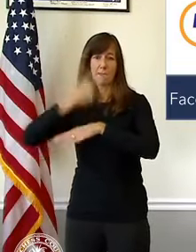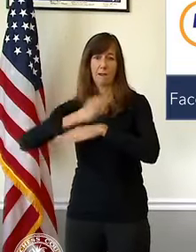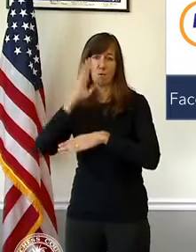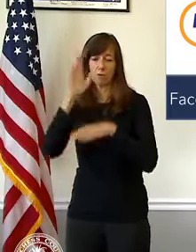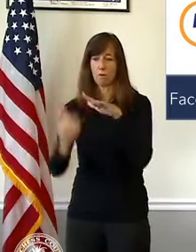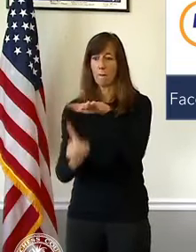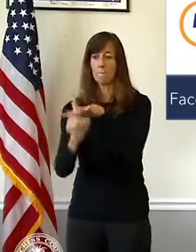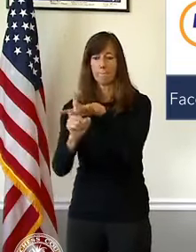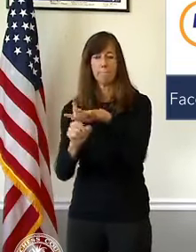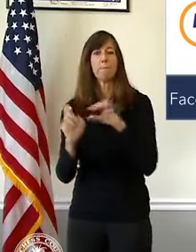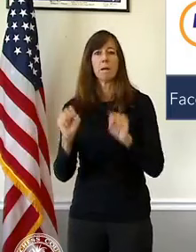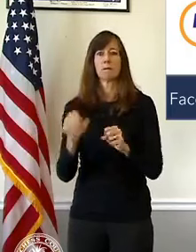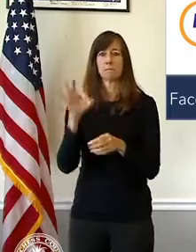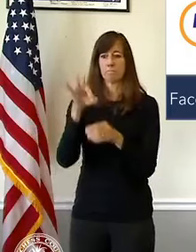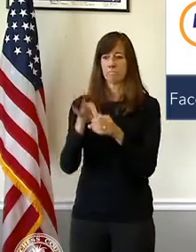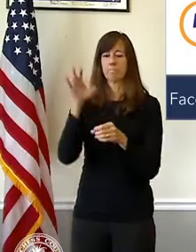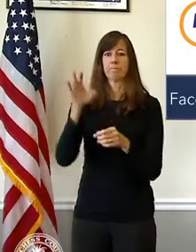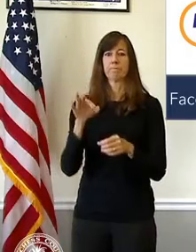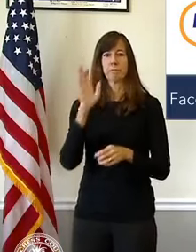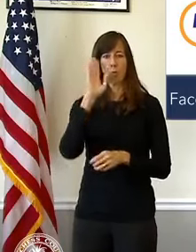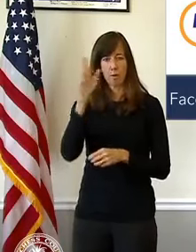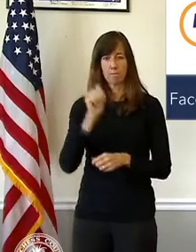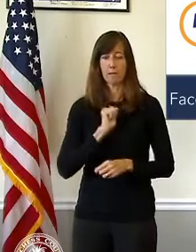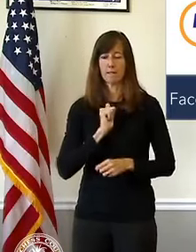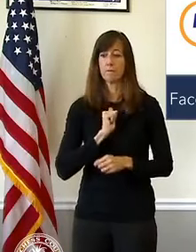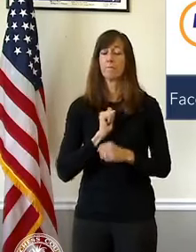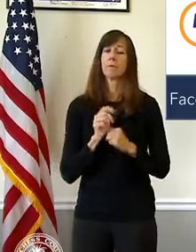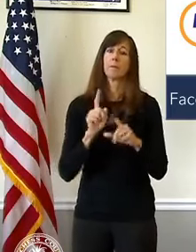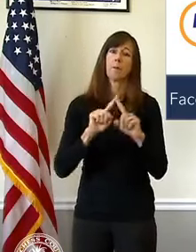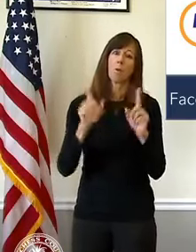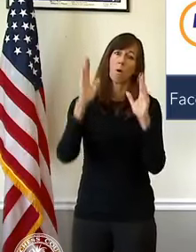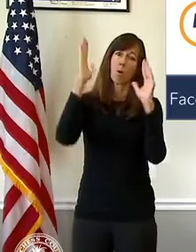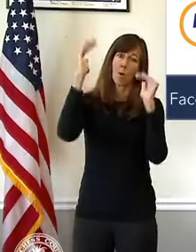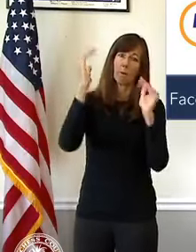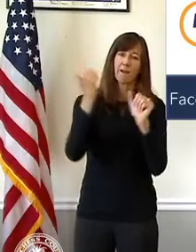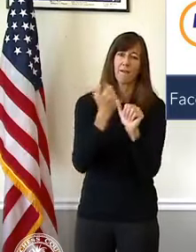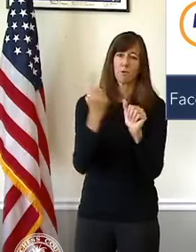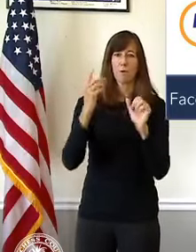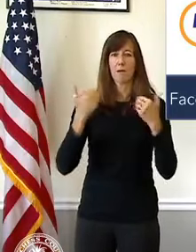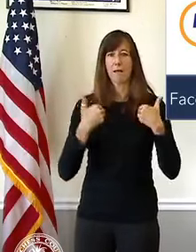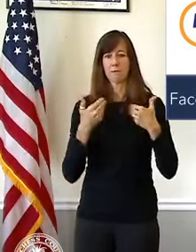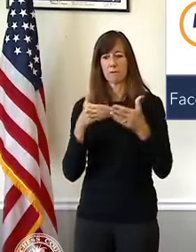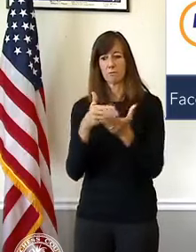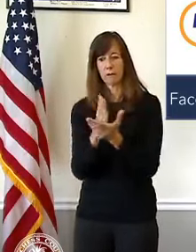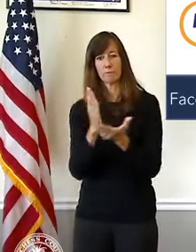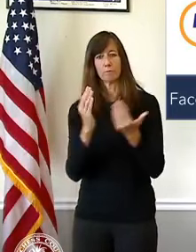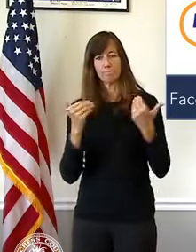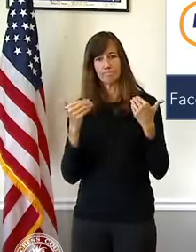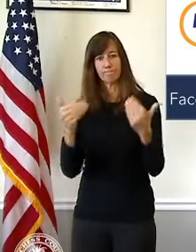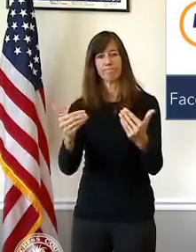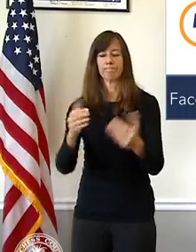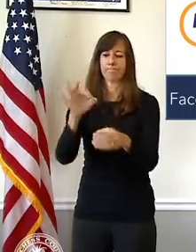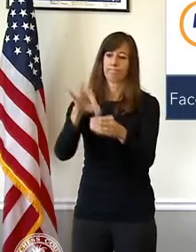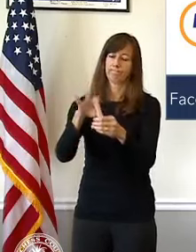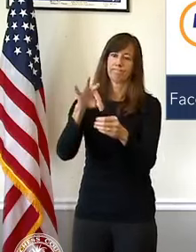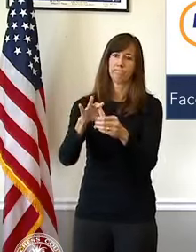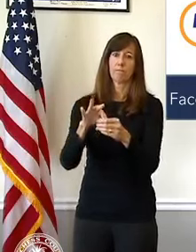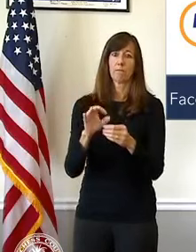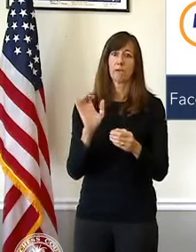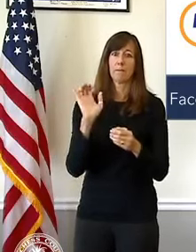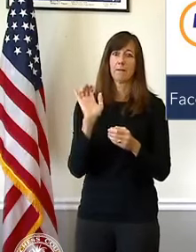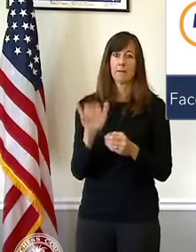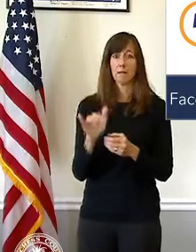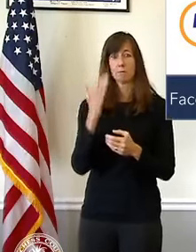options, we're hopeful that everyone exercises their right to vote. A very consequential election, as most are,